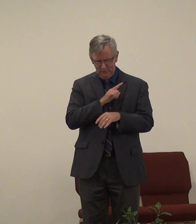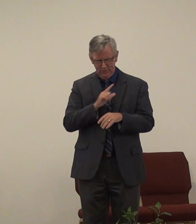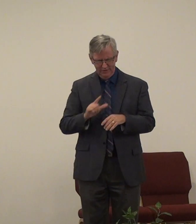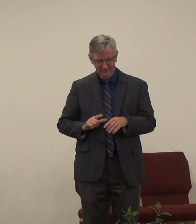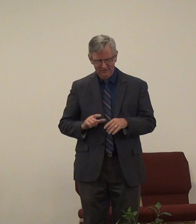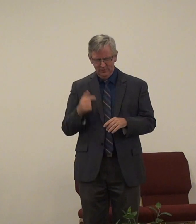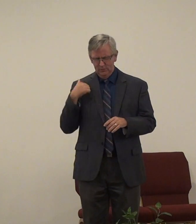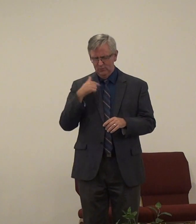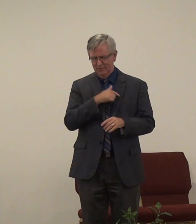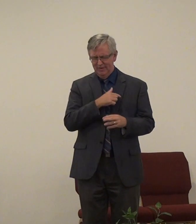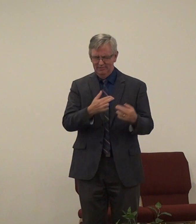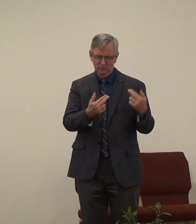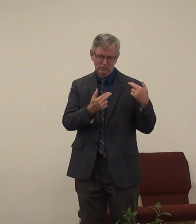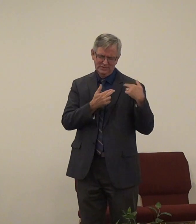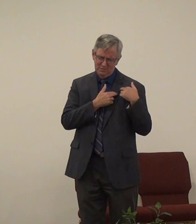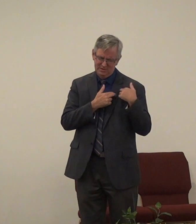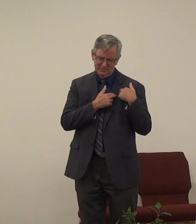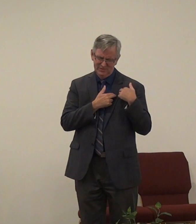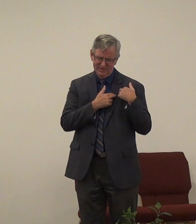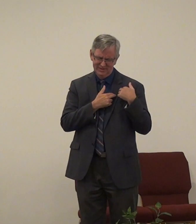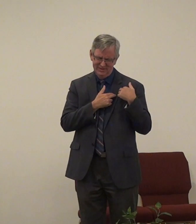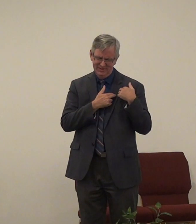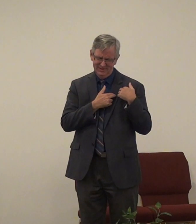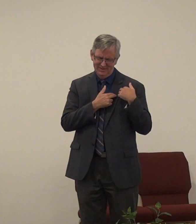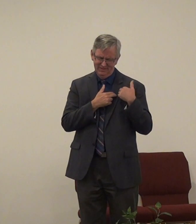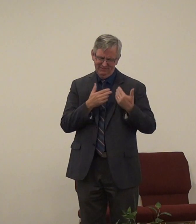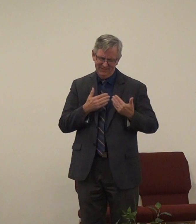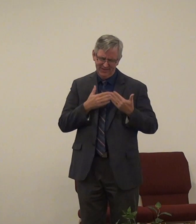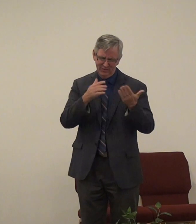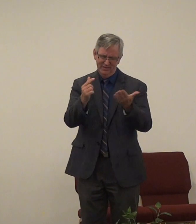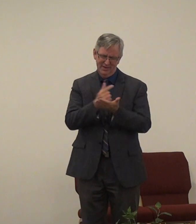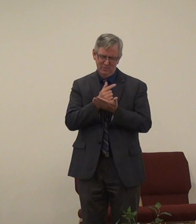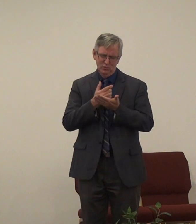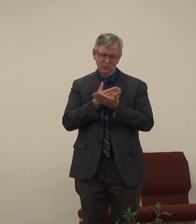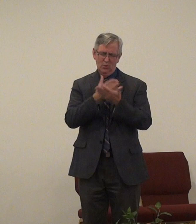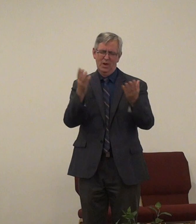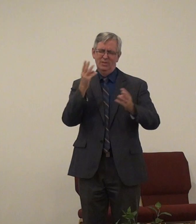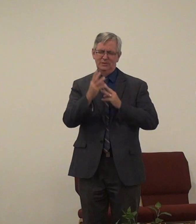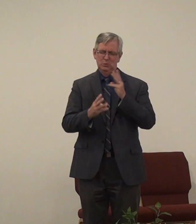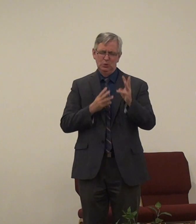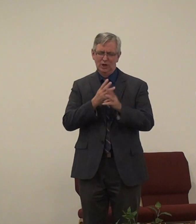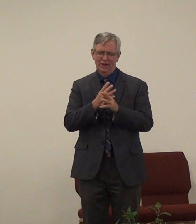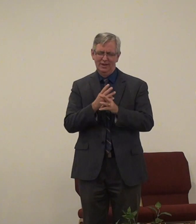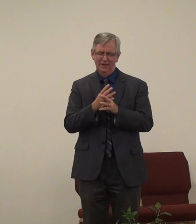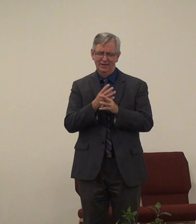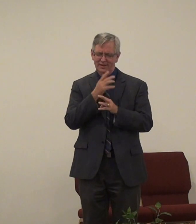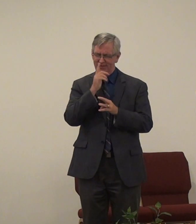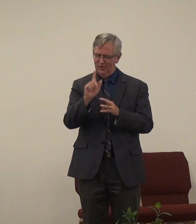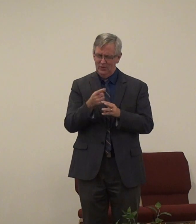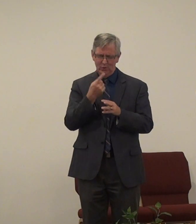for the message tonight. Lord, we have a responsibility, of sharing the gospel.